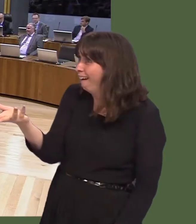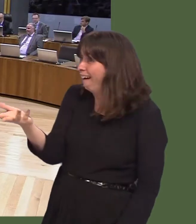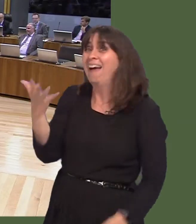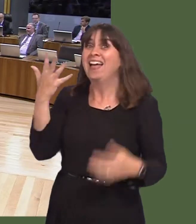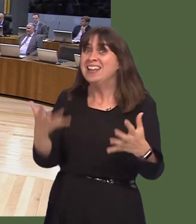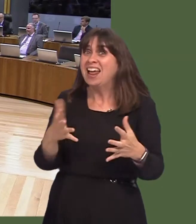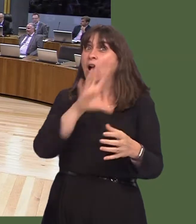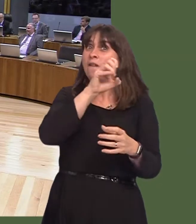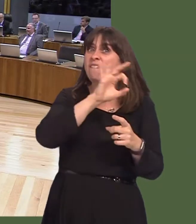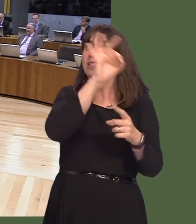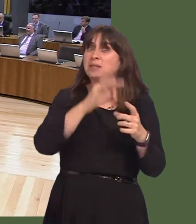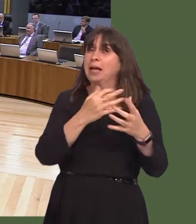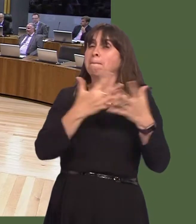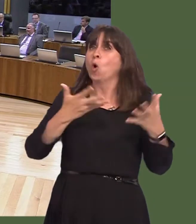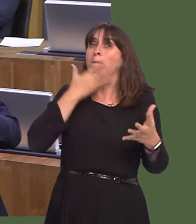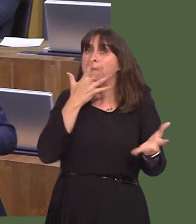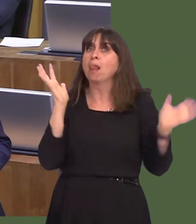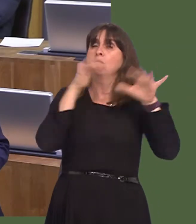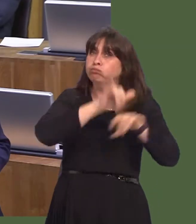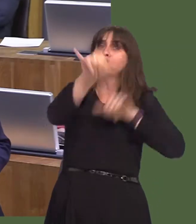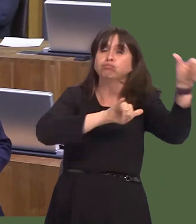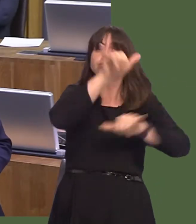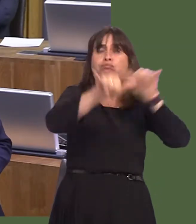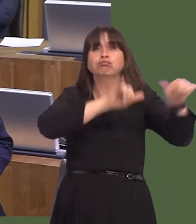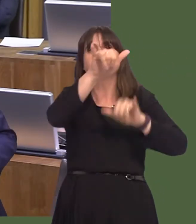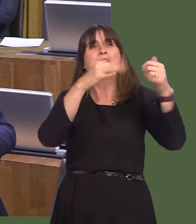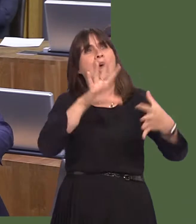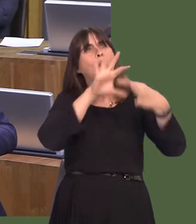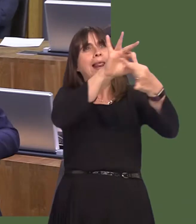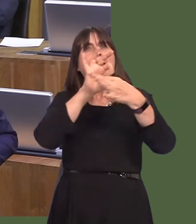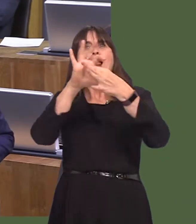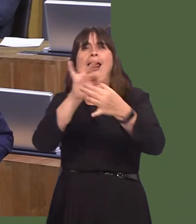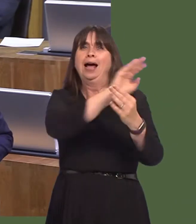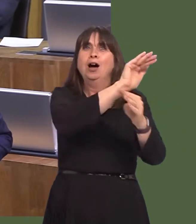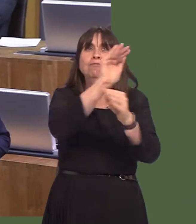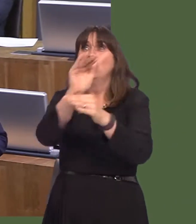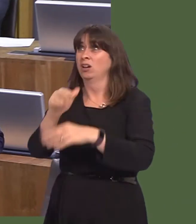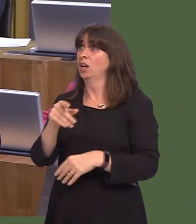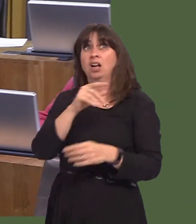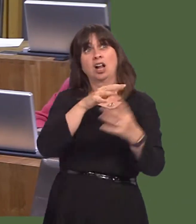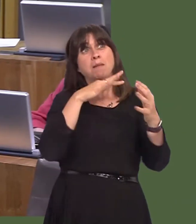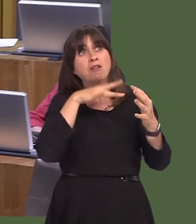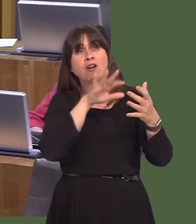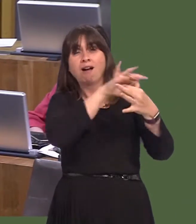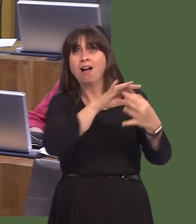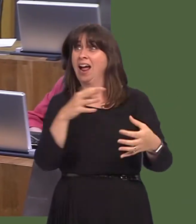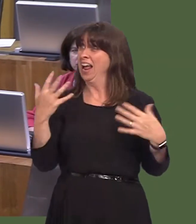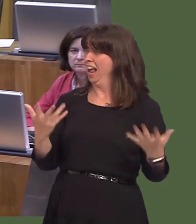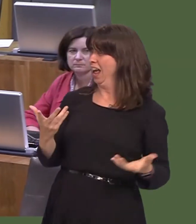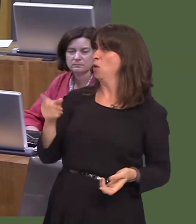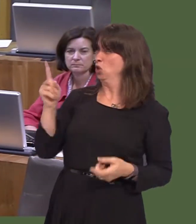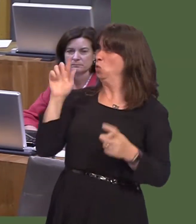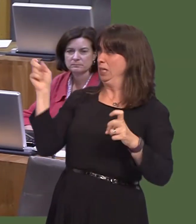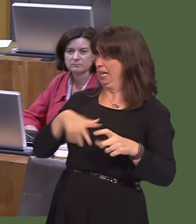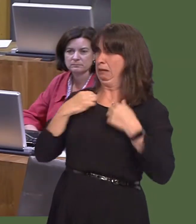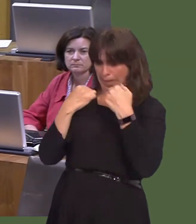it's up by 50% in terms of passenger numbers. We have intercontinental links, and he accuses us of not doing enough for Wales. Have a good long look